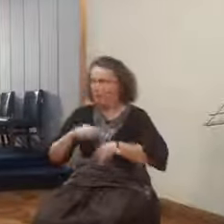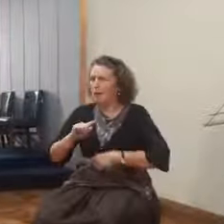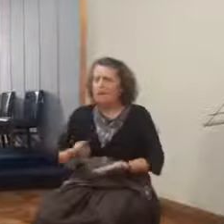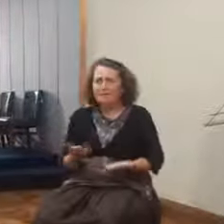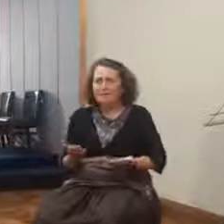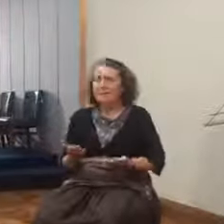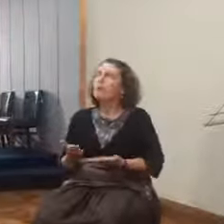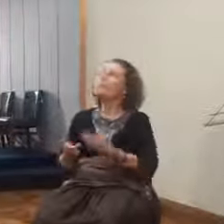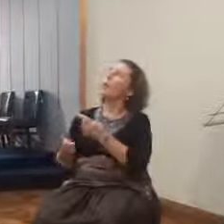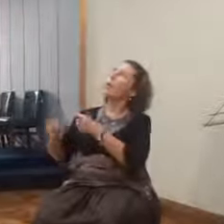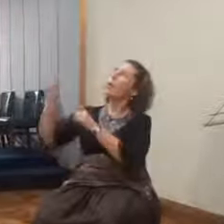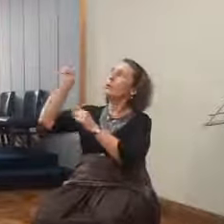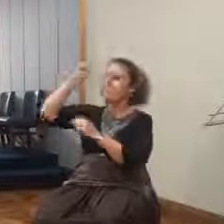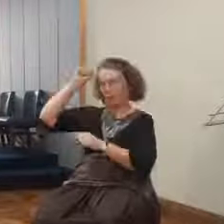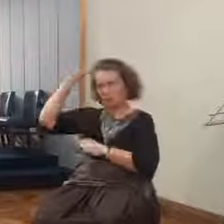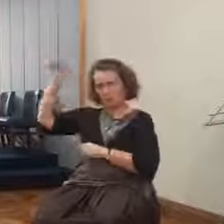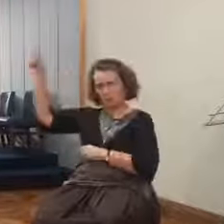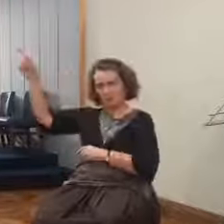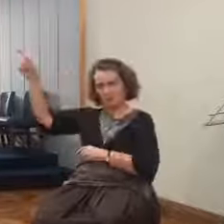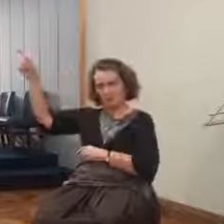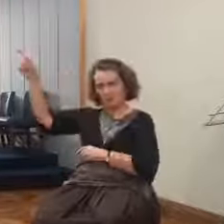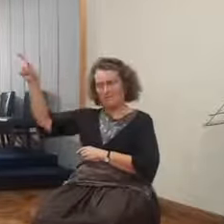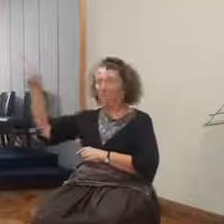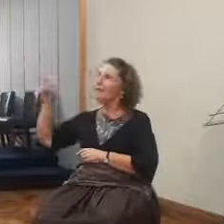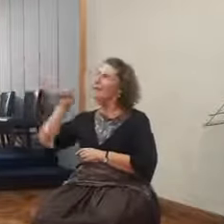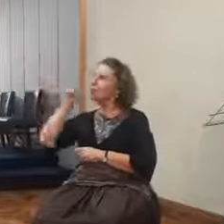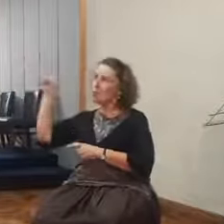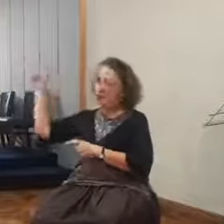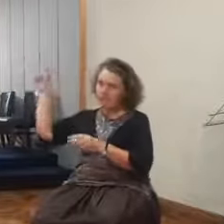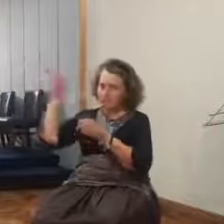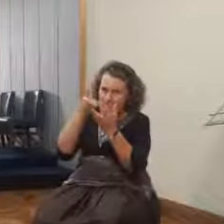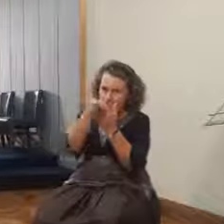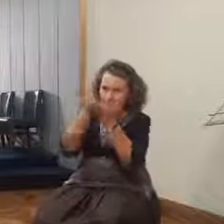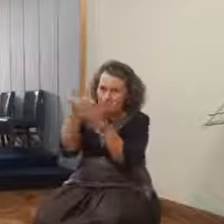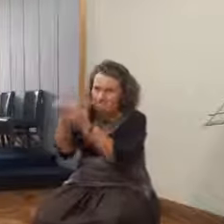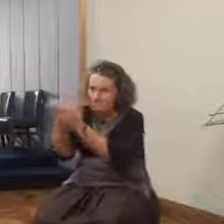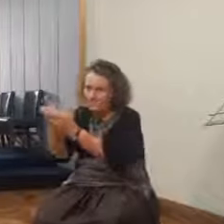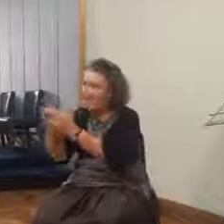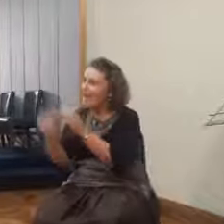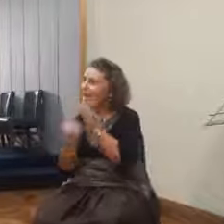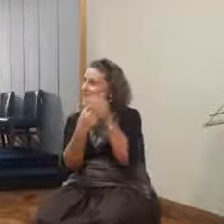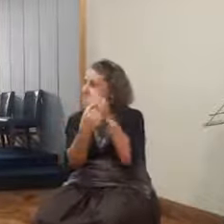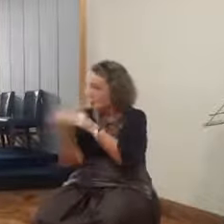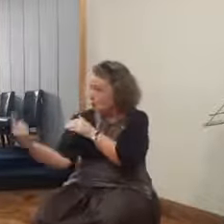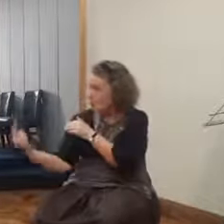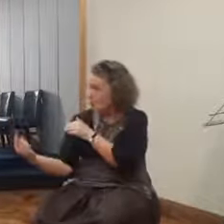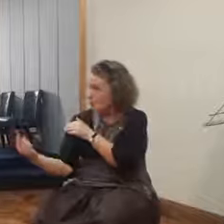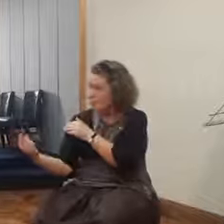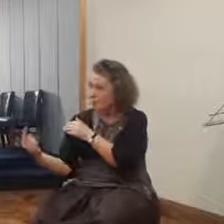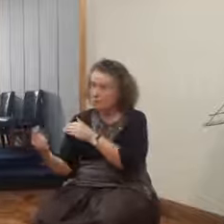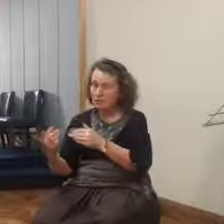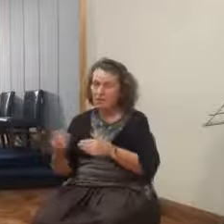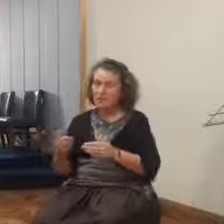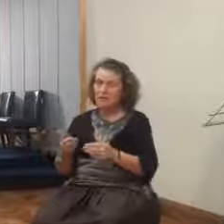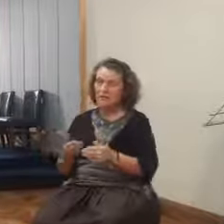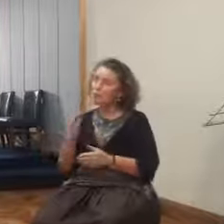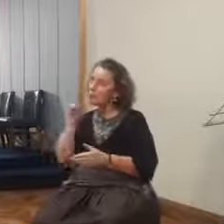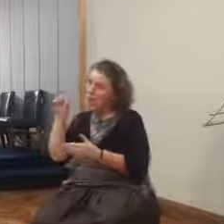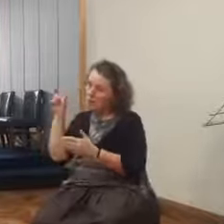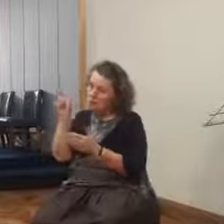his word. It is he who applies it to the needs of individual people. Because he does know.